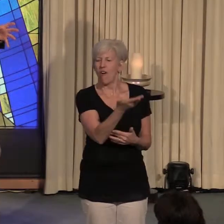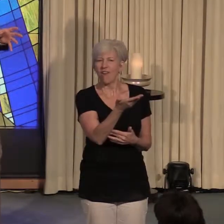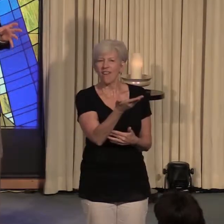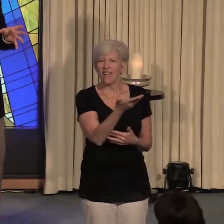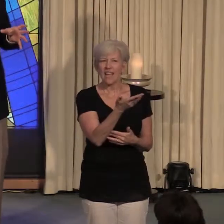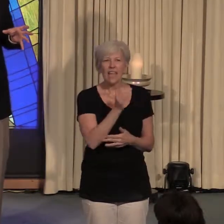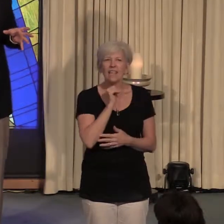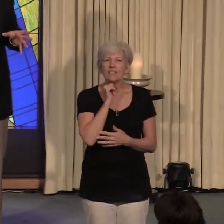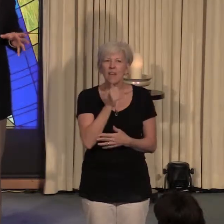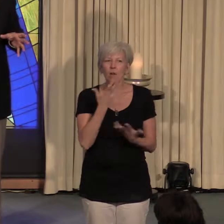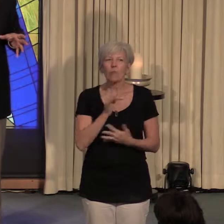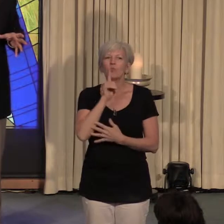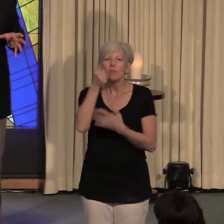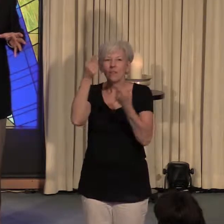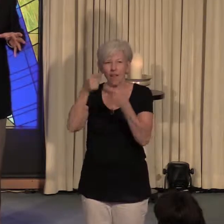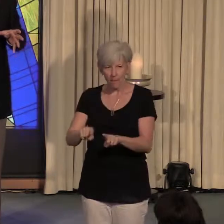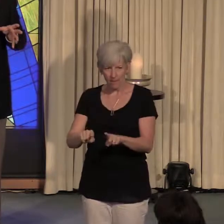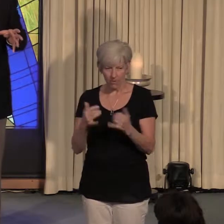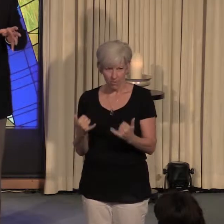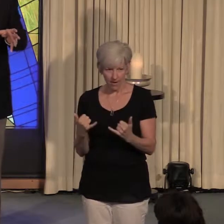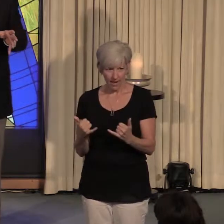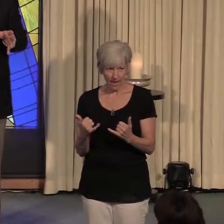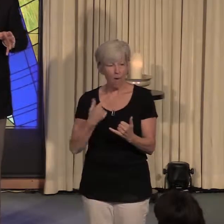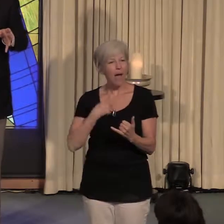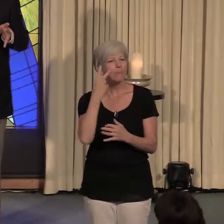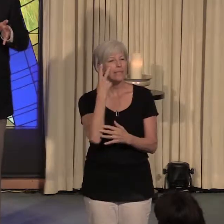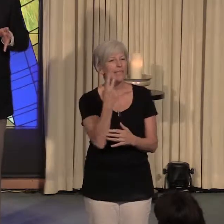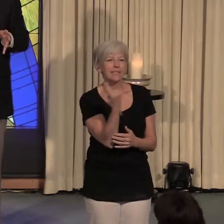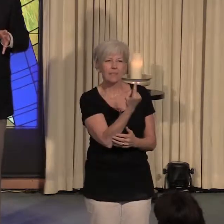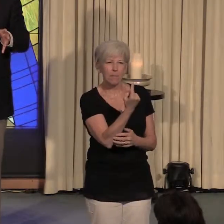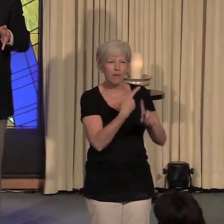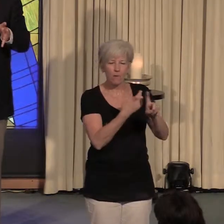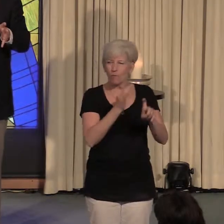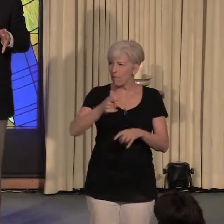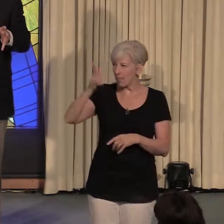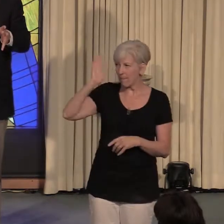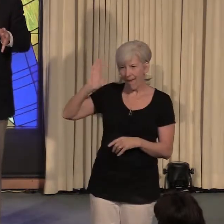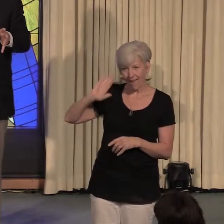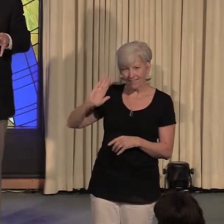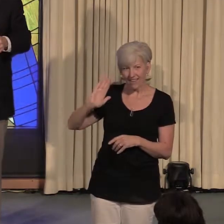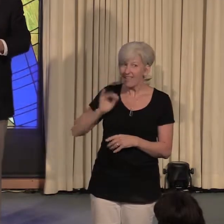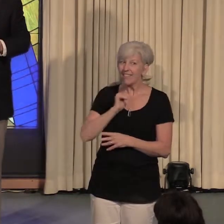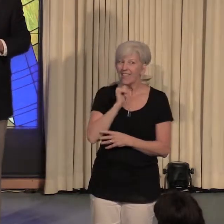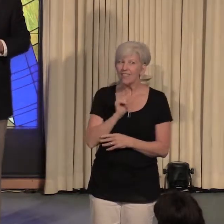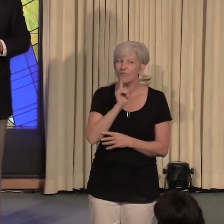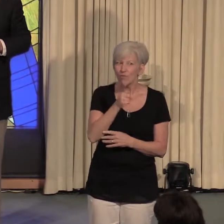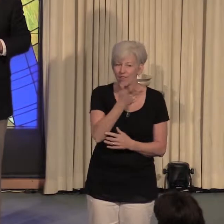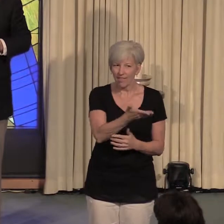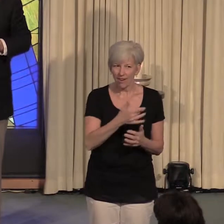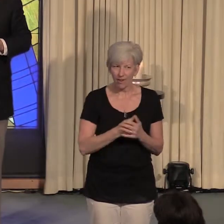That's not what's really happening right now. I'm seeing something from the past that isn't really there